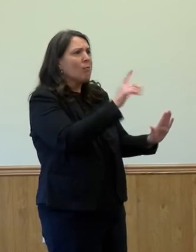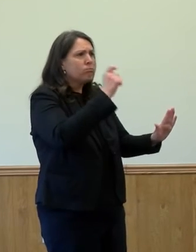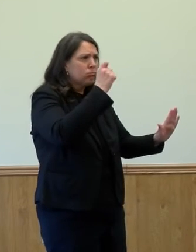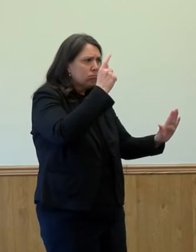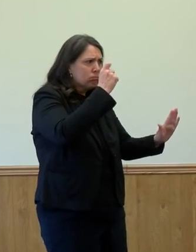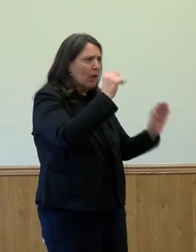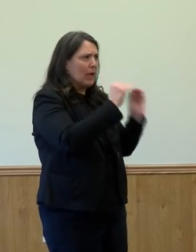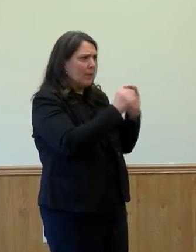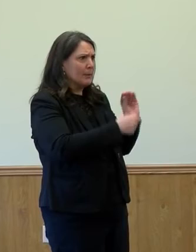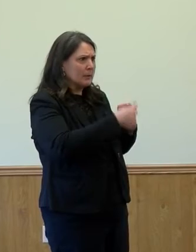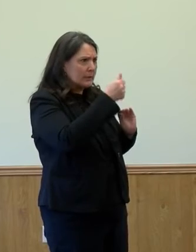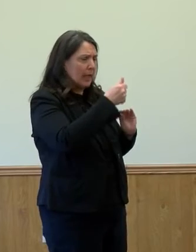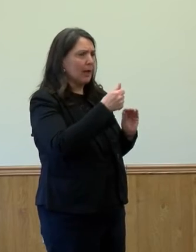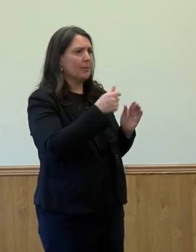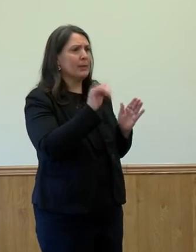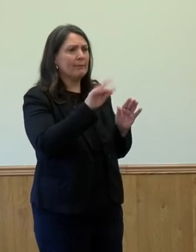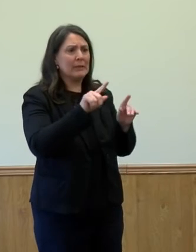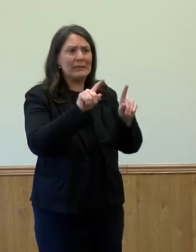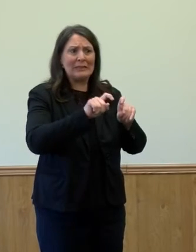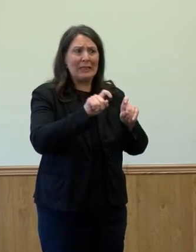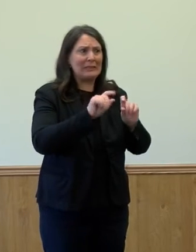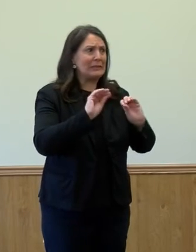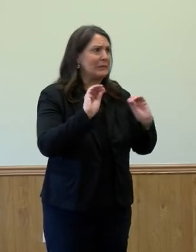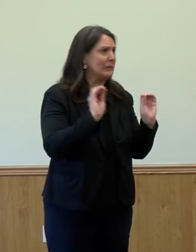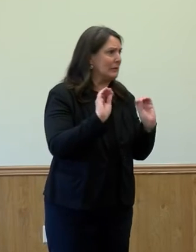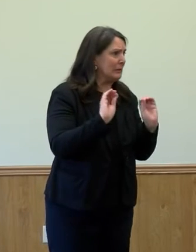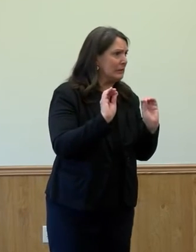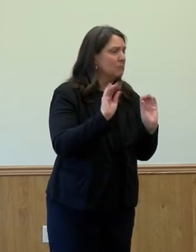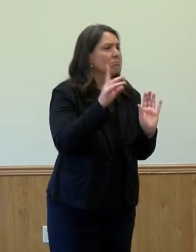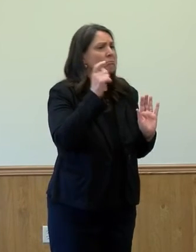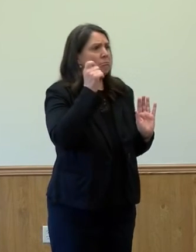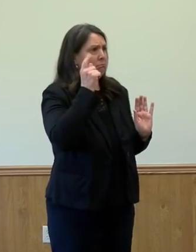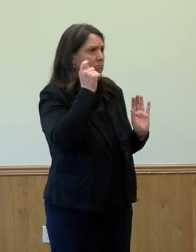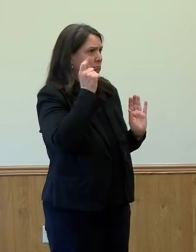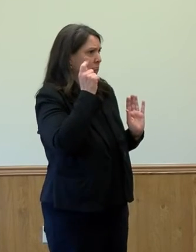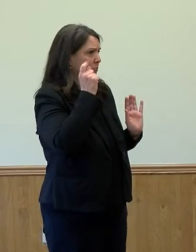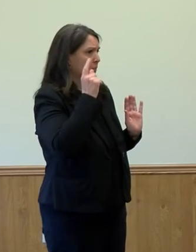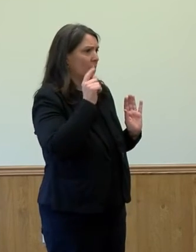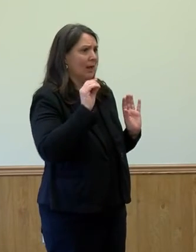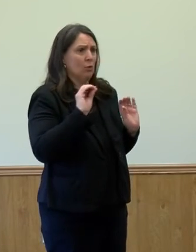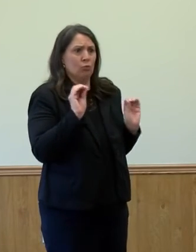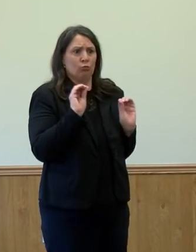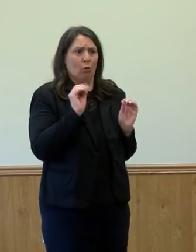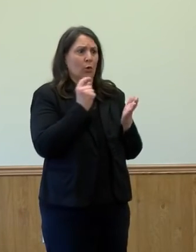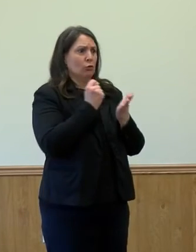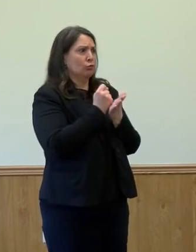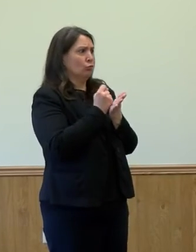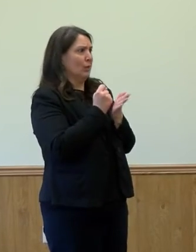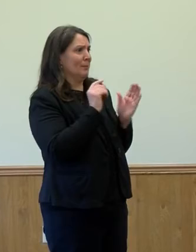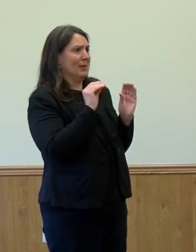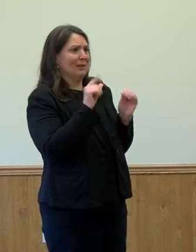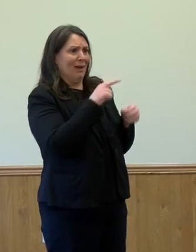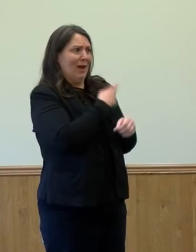were in a situation where testing just dropped off the face of the earth and we didn't even have treatment capacities.